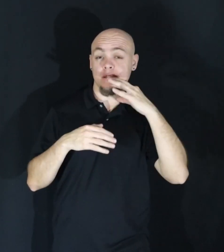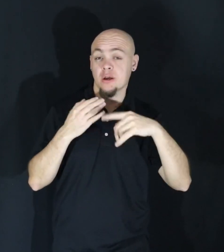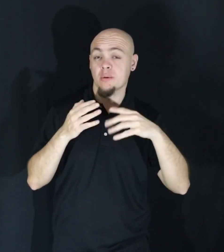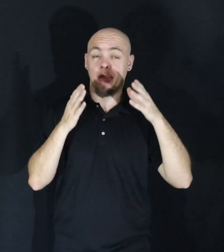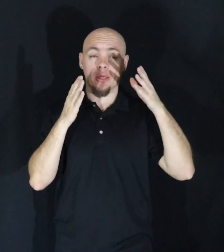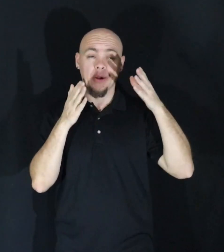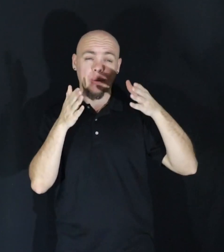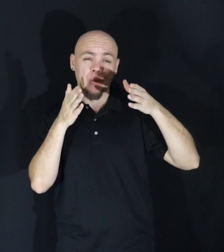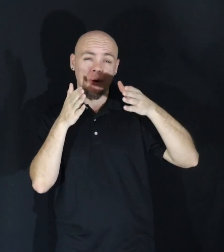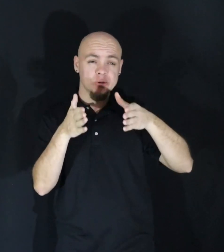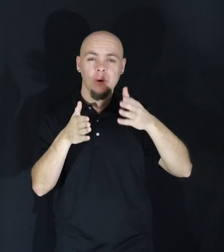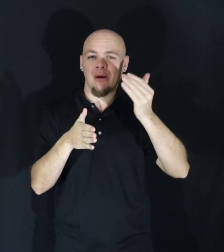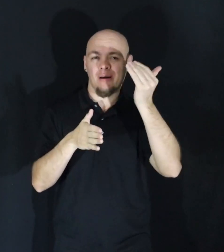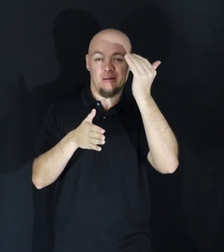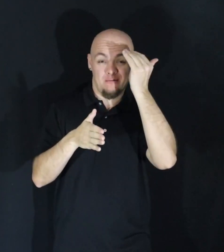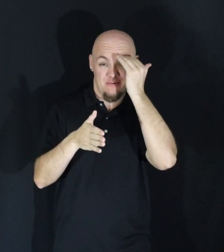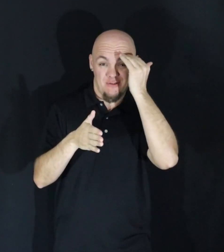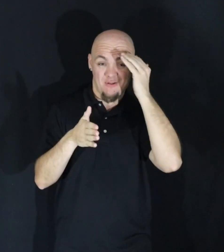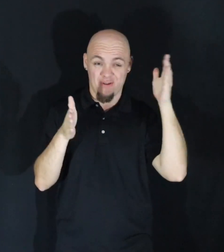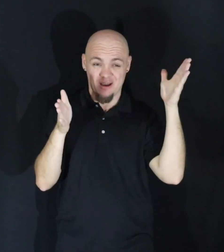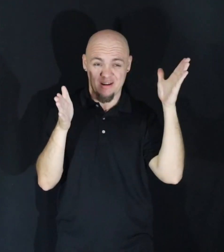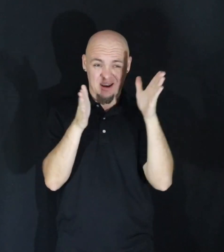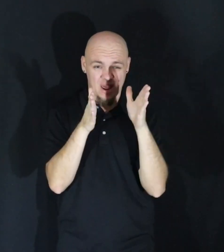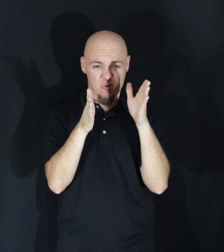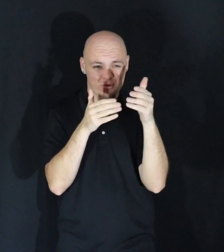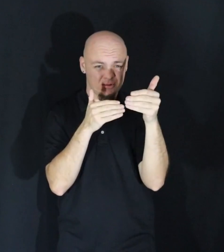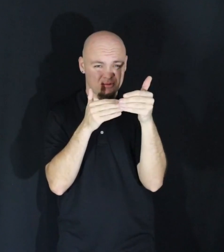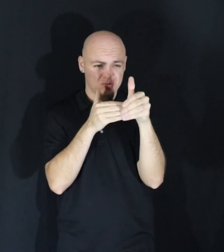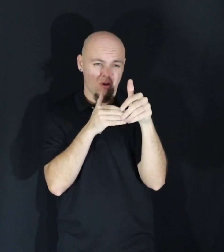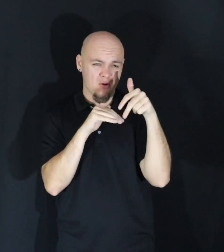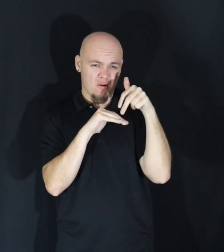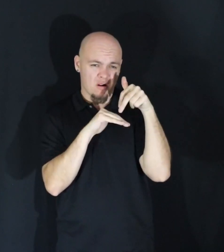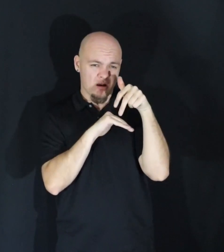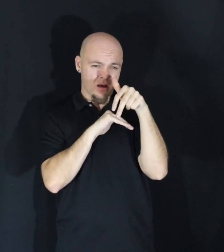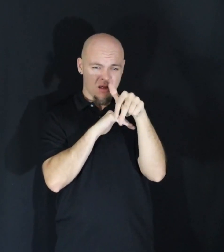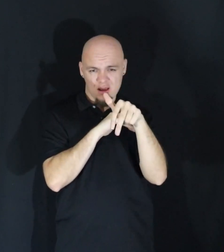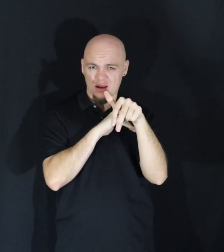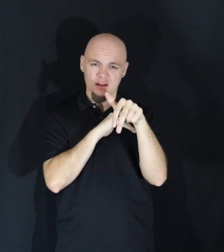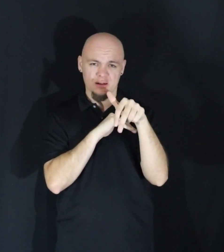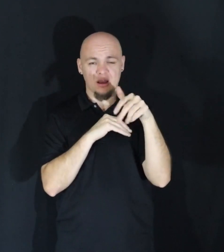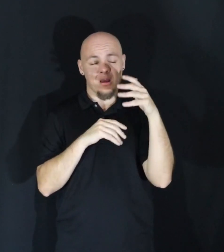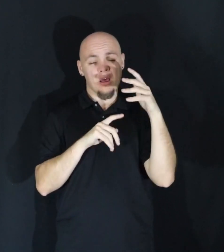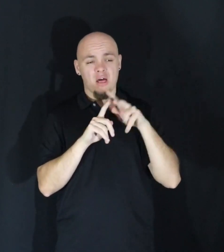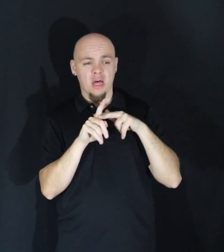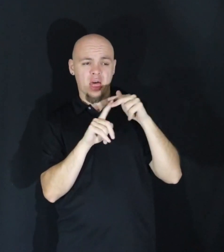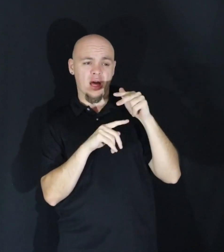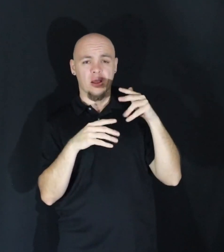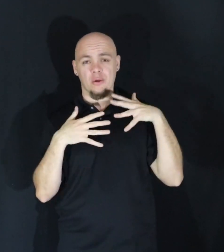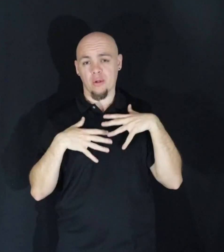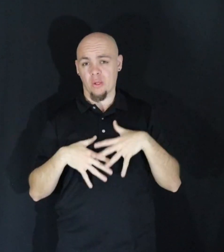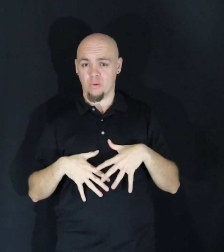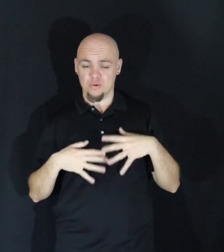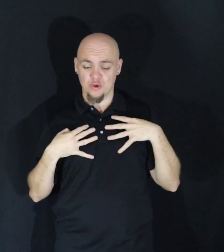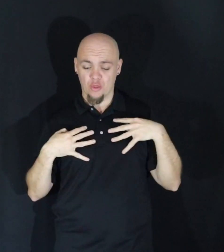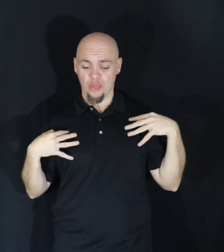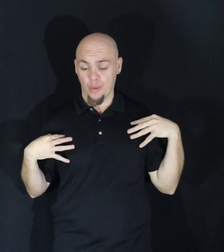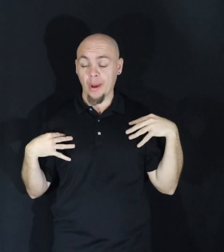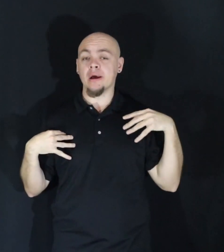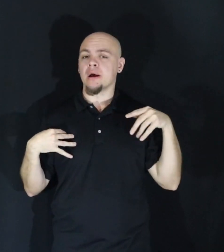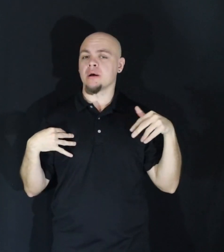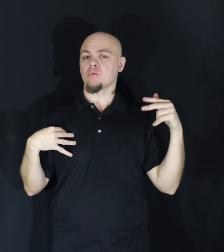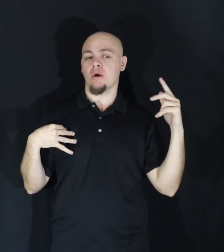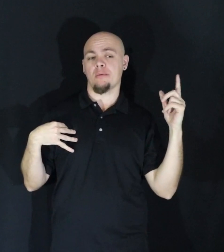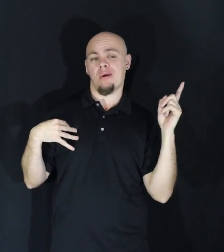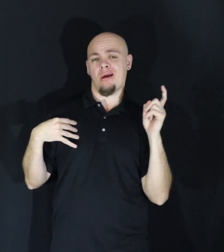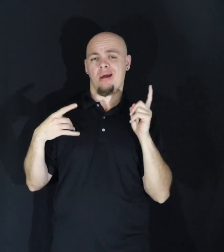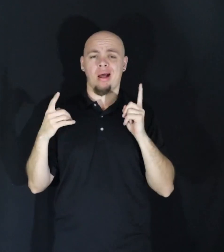I know that narrow, suffocating stroll where streetwalkers in neon clothes or threads will prance up